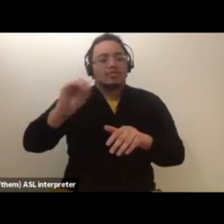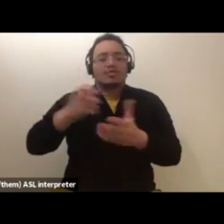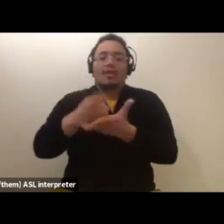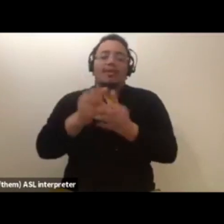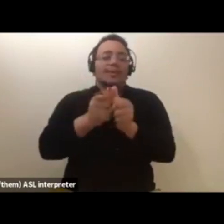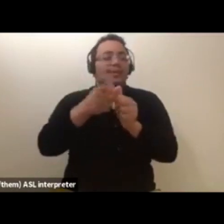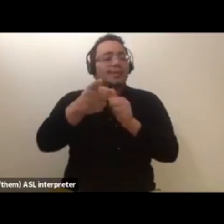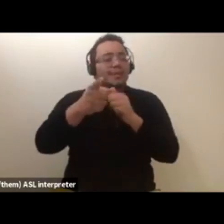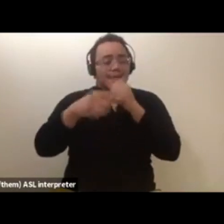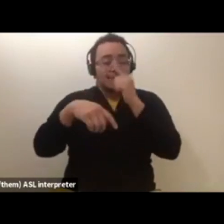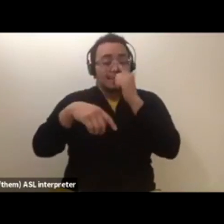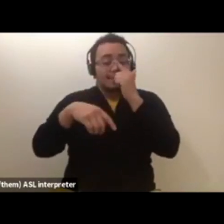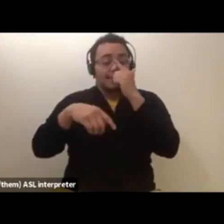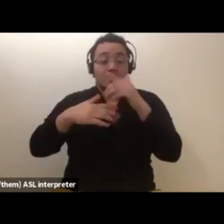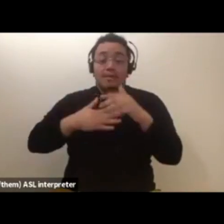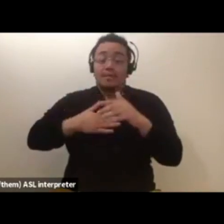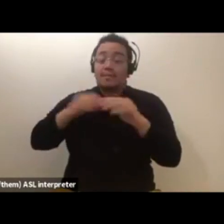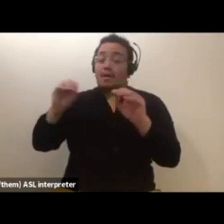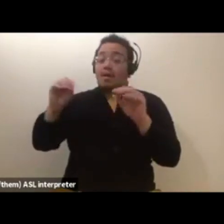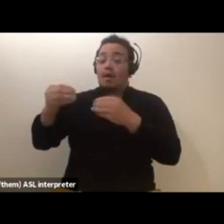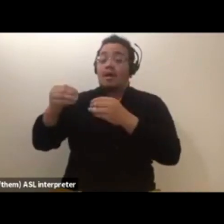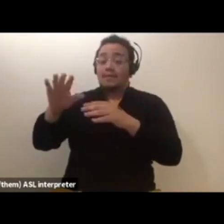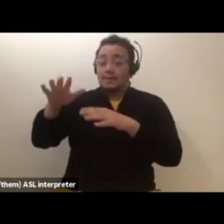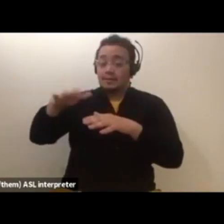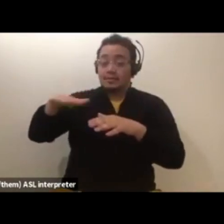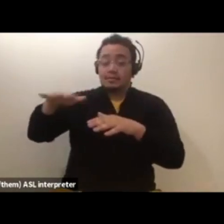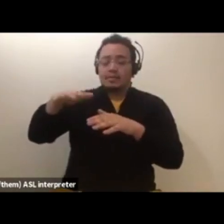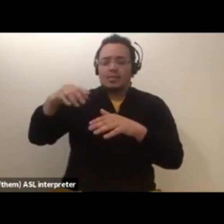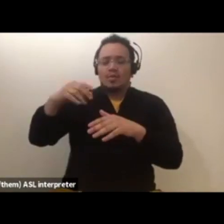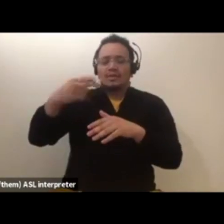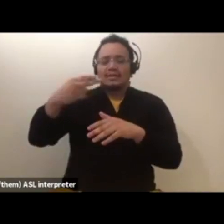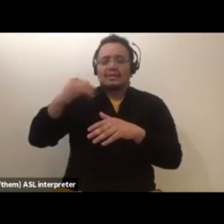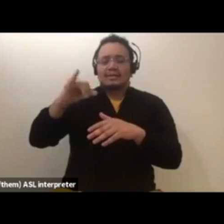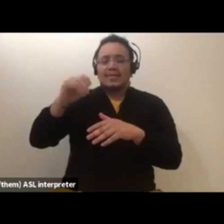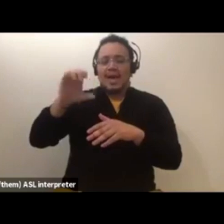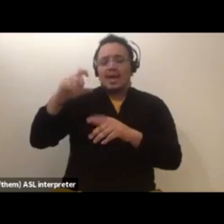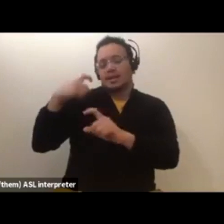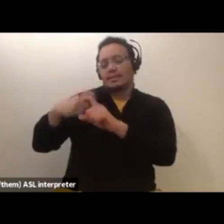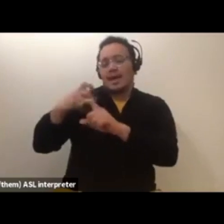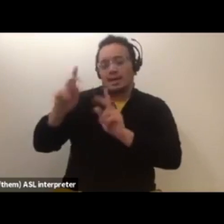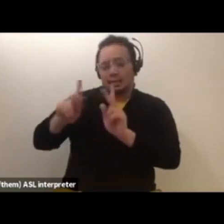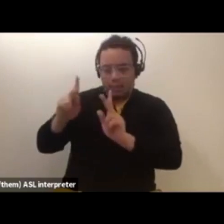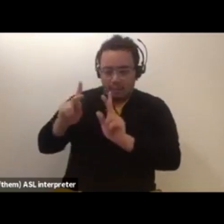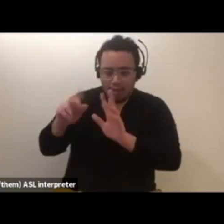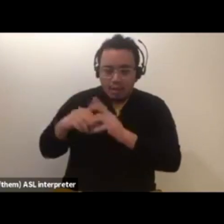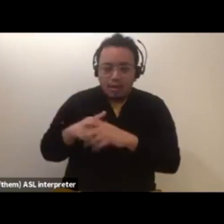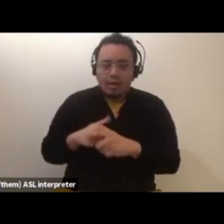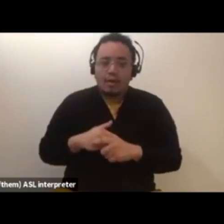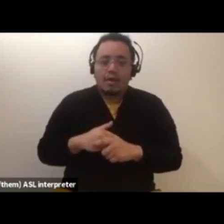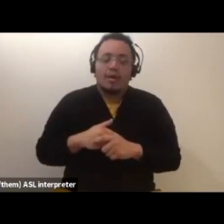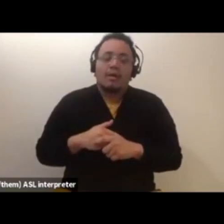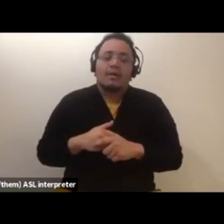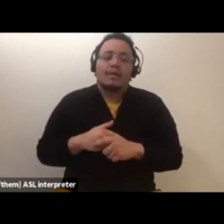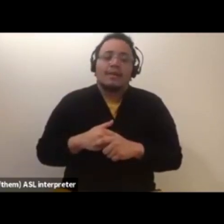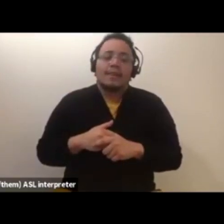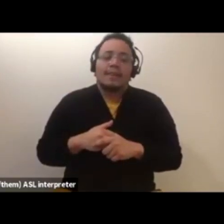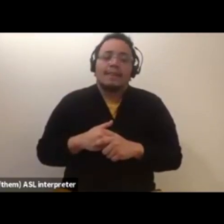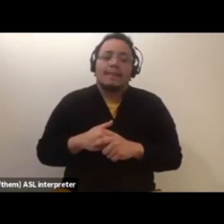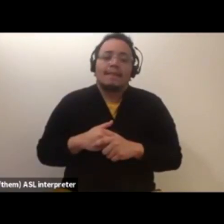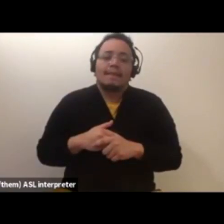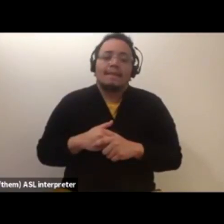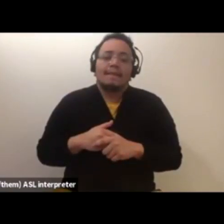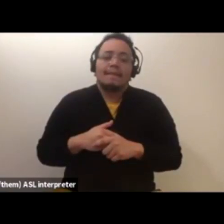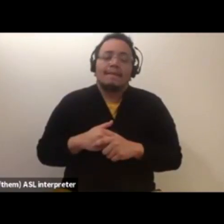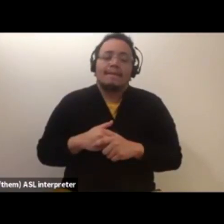And when I go in there, you know, when they hear my name, Carson, obviously it has a different meaning. So when before they would see me in the room, it's like,